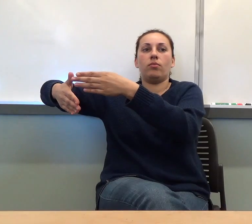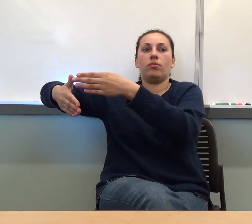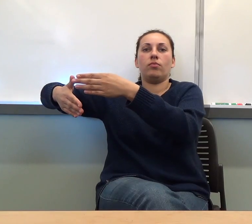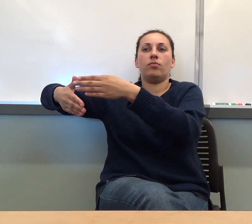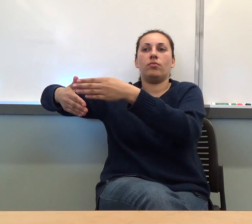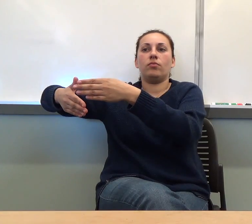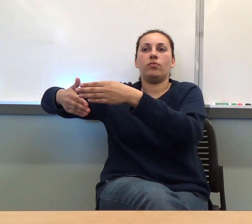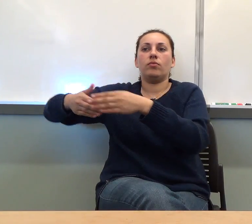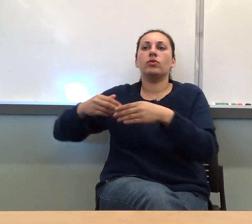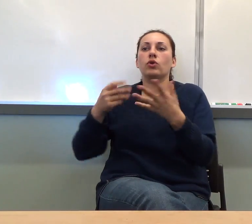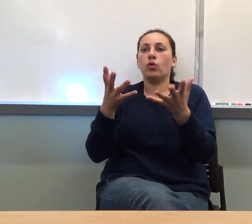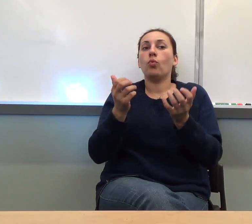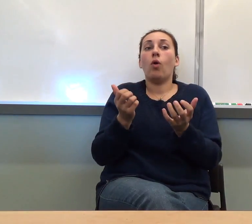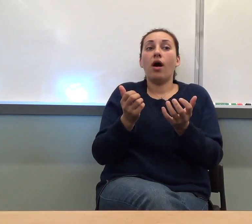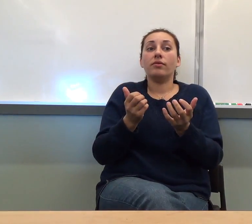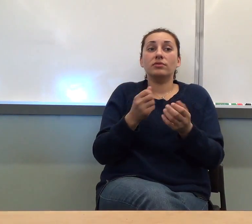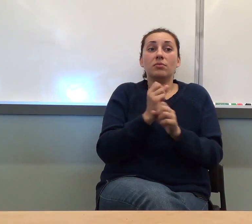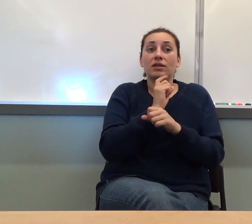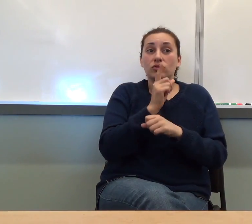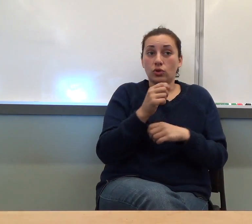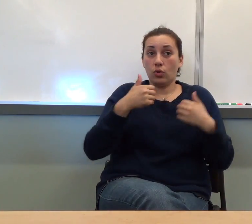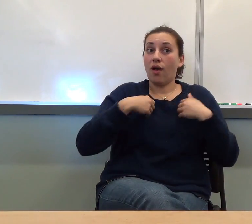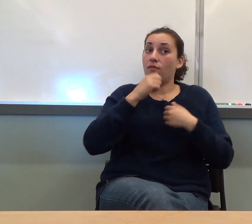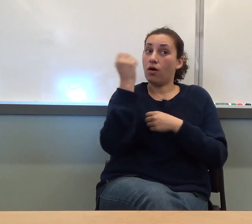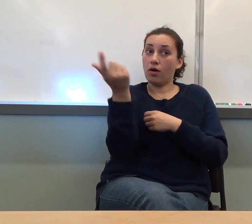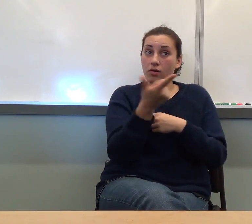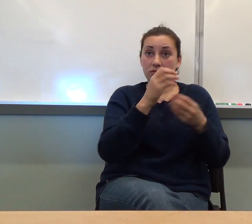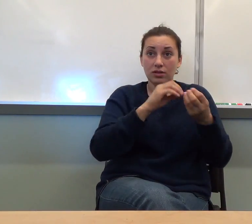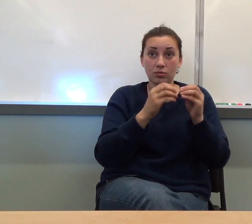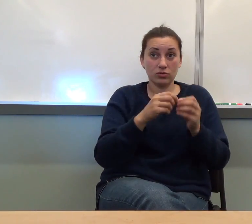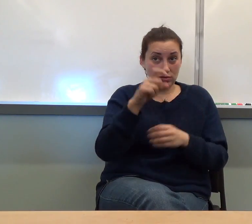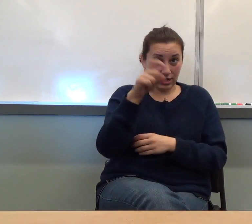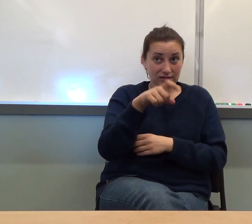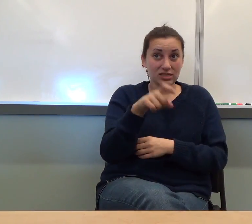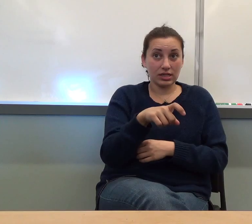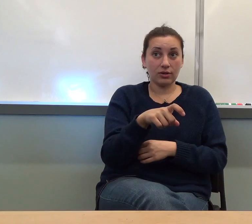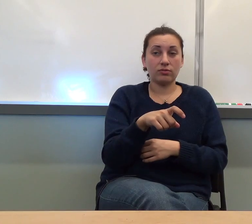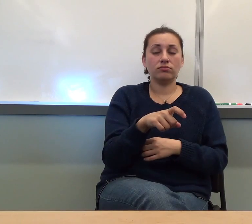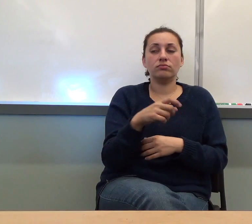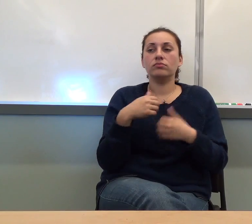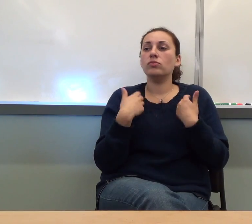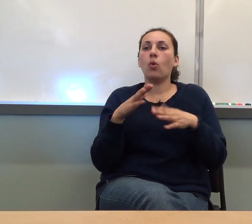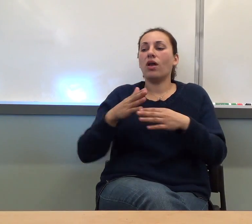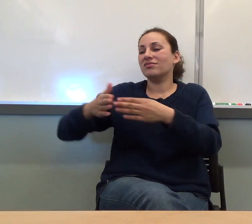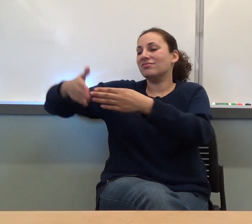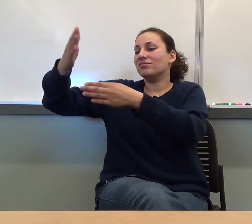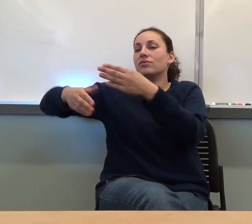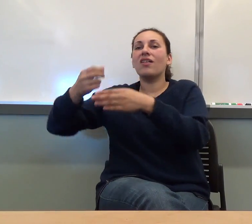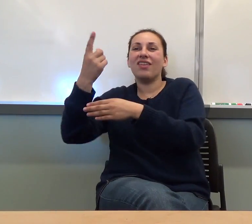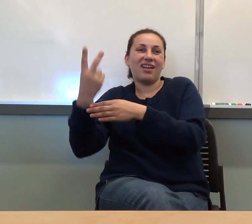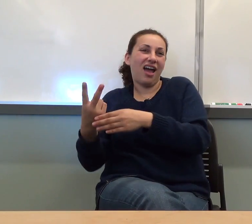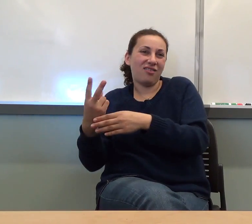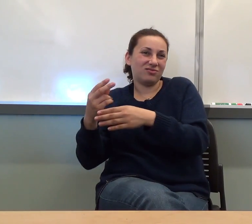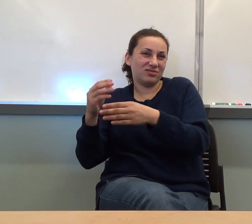end. We're going to get the repeater at the very end if there is one. And we don't want to do it halfway in between because that'll introduce